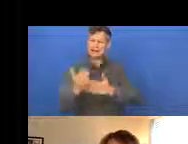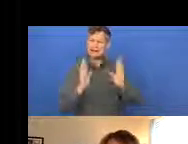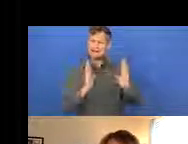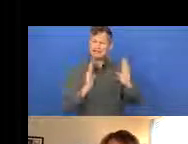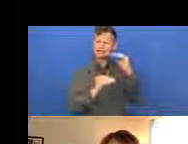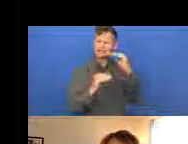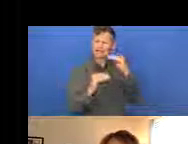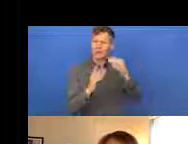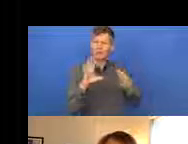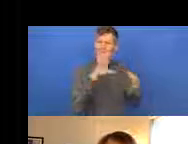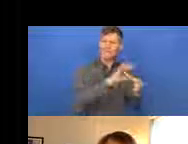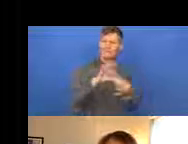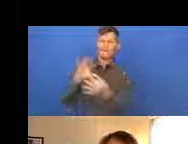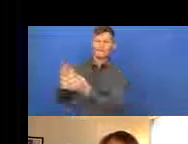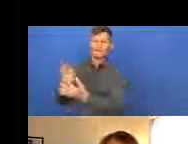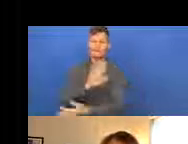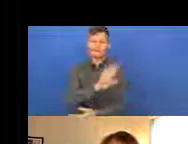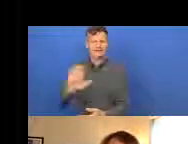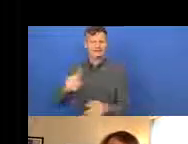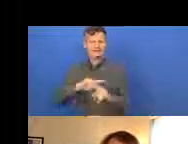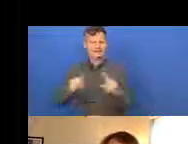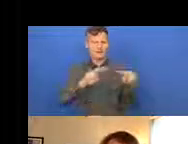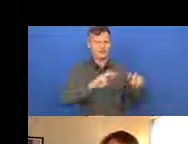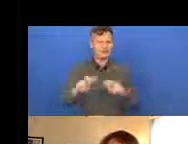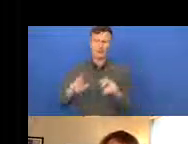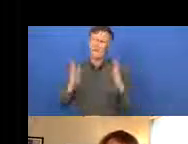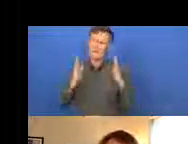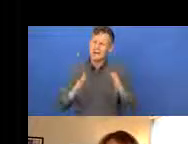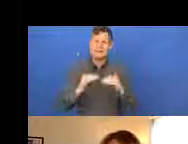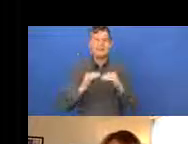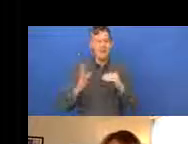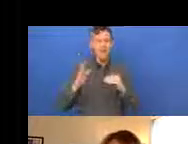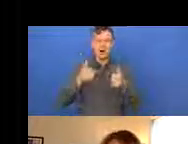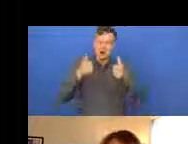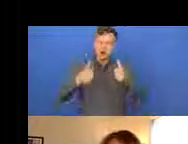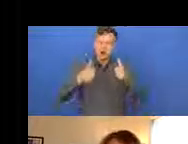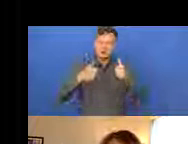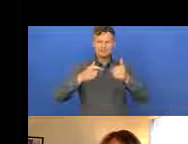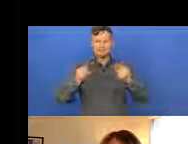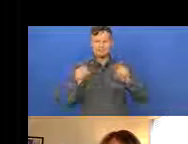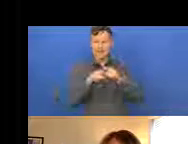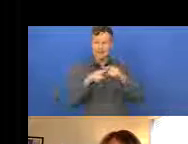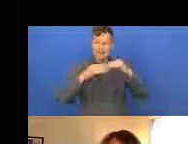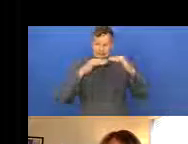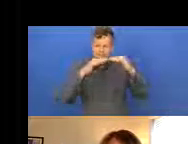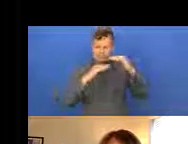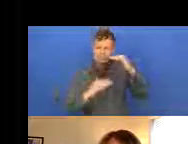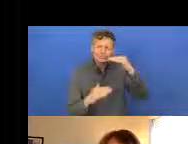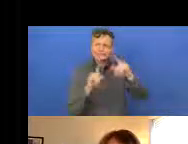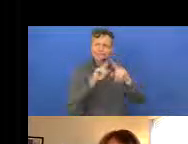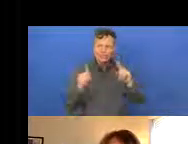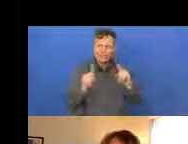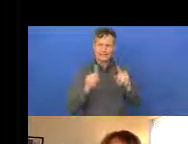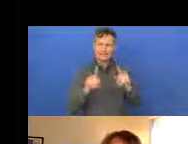are included. So there's a need for more data that's comparable and uses similar definitions. There's